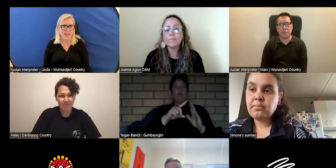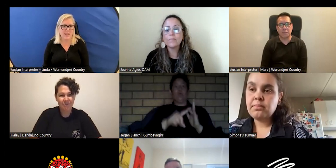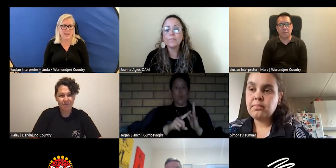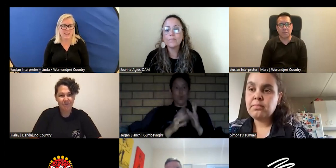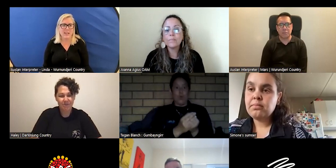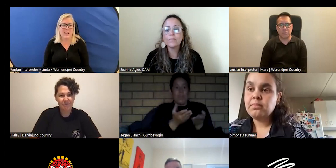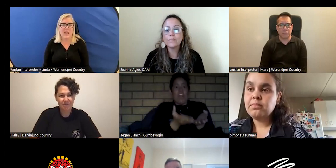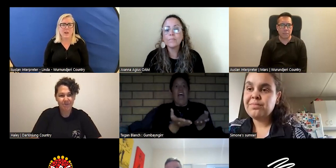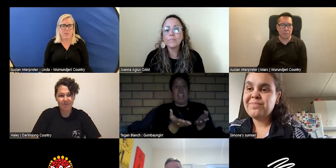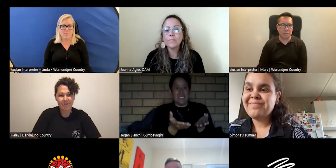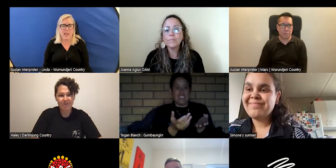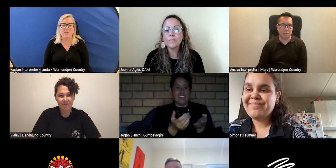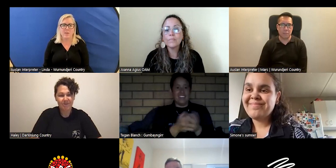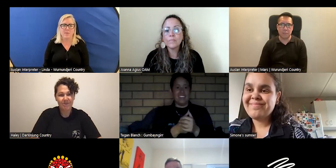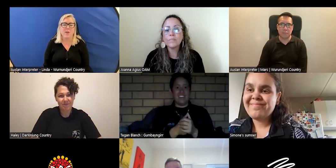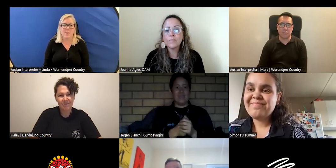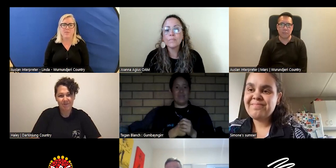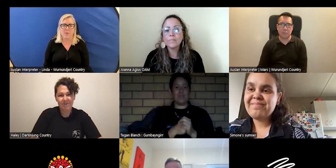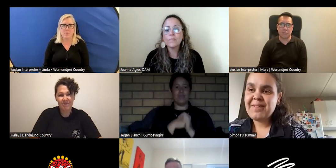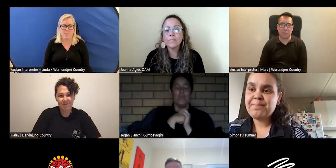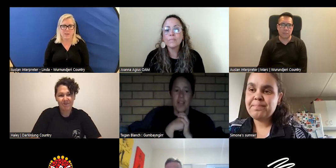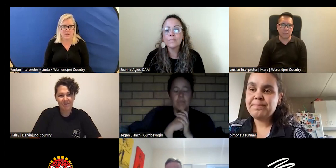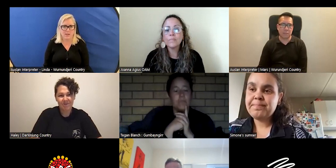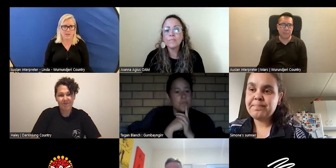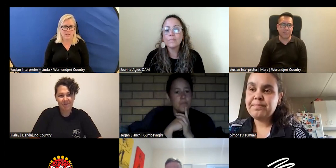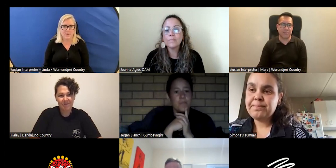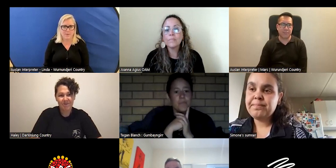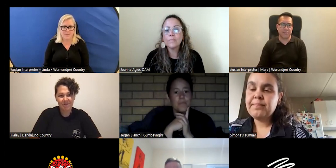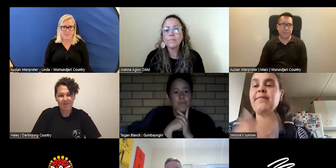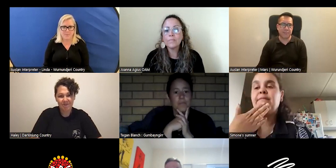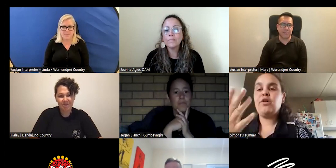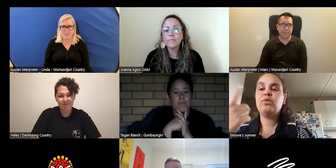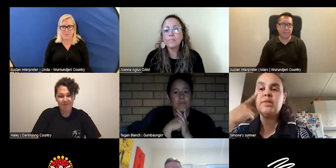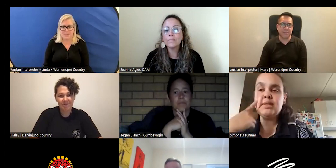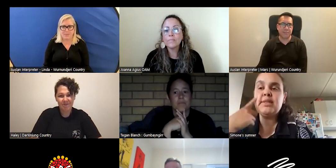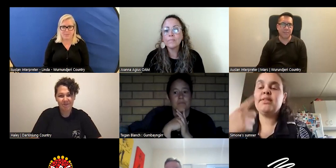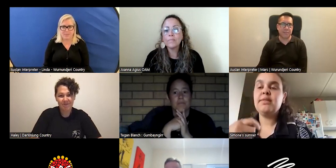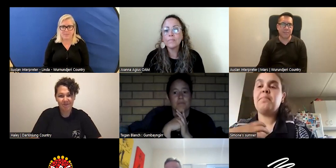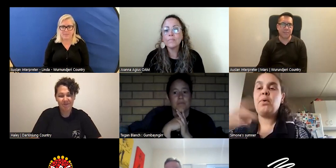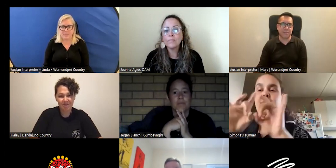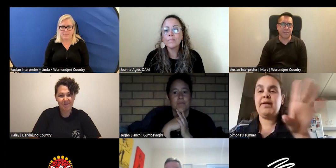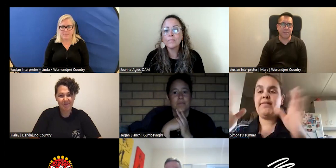I say. I want them to have an informed opinion.